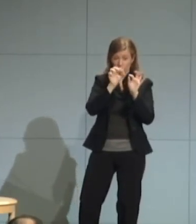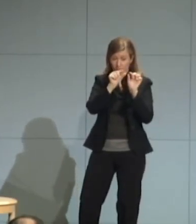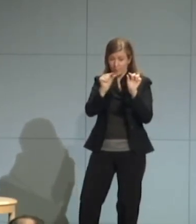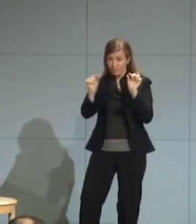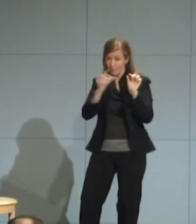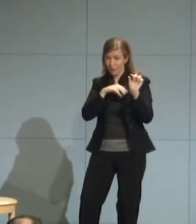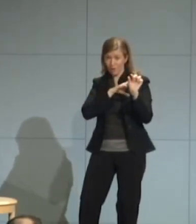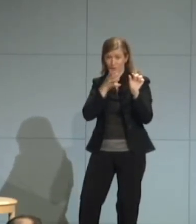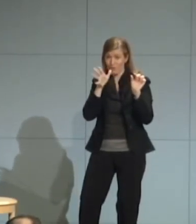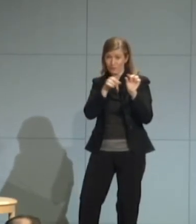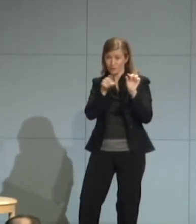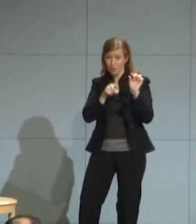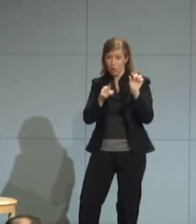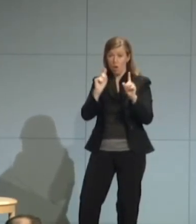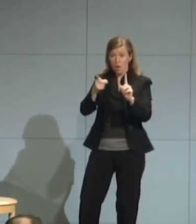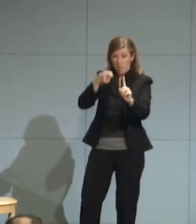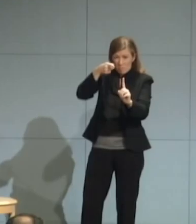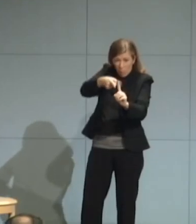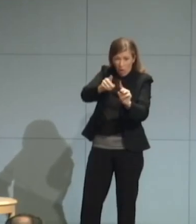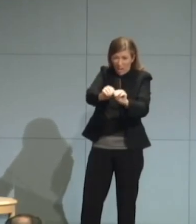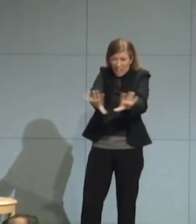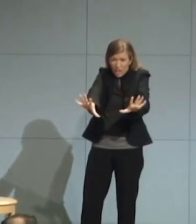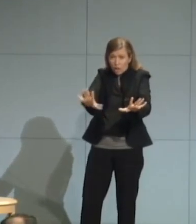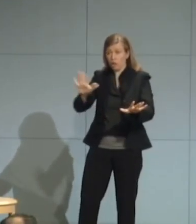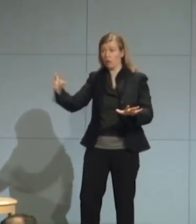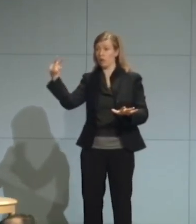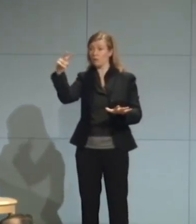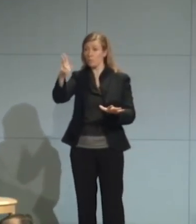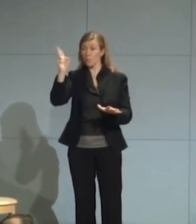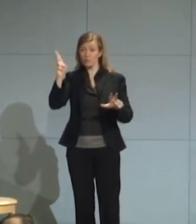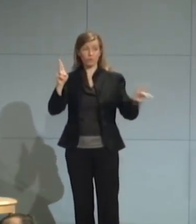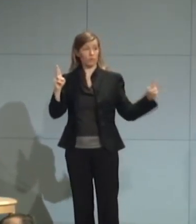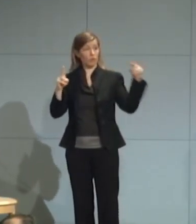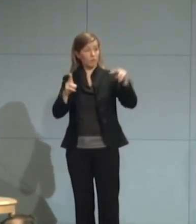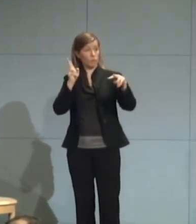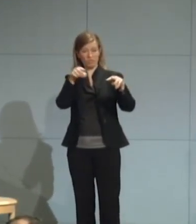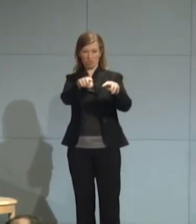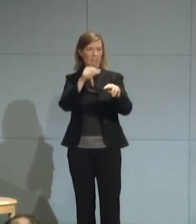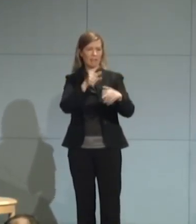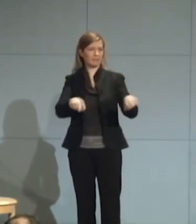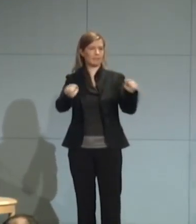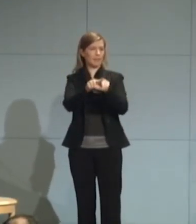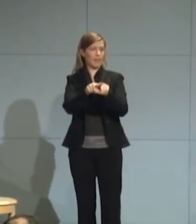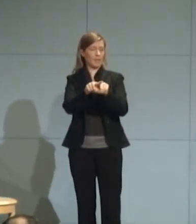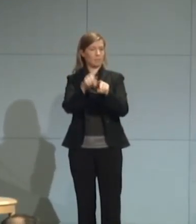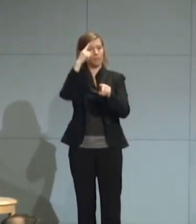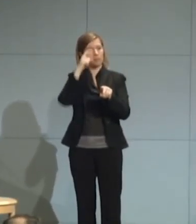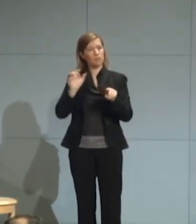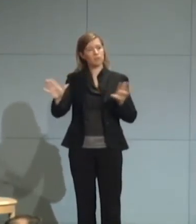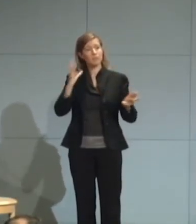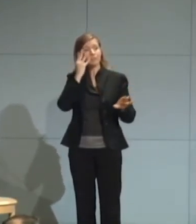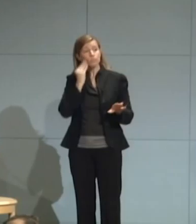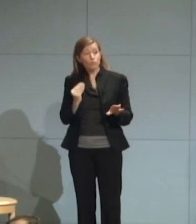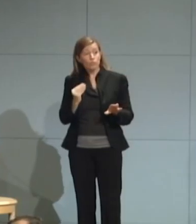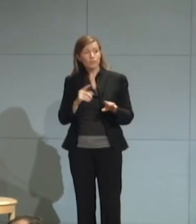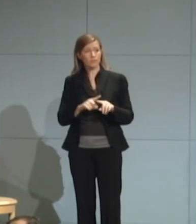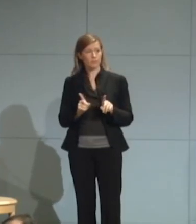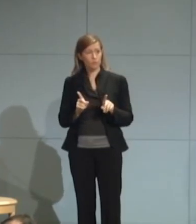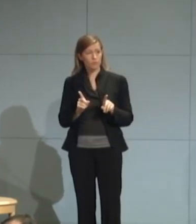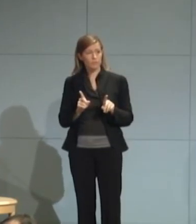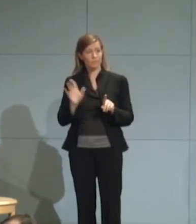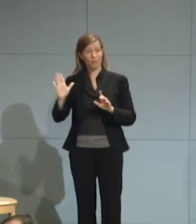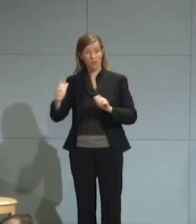to go to the 4th of July parade, which, after all, is also a rather old historical reference. And it's a